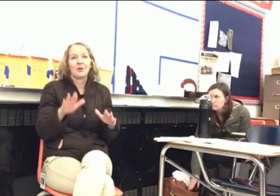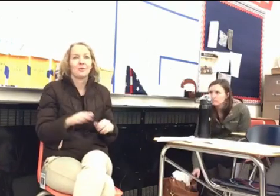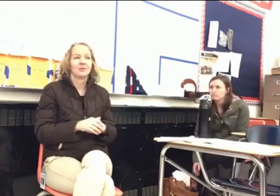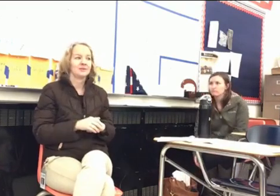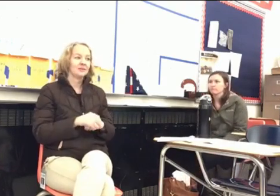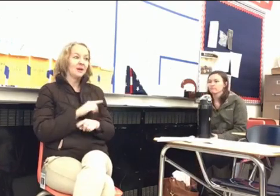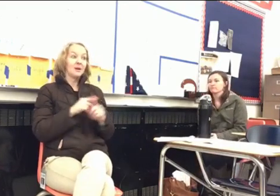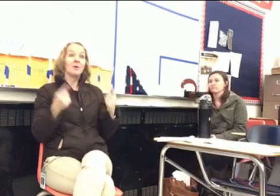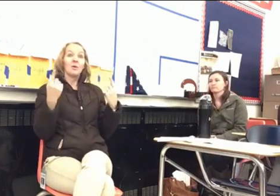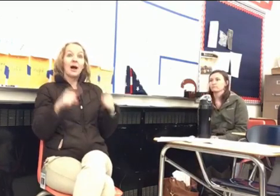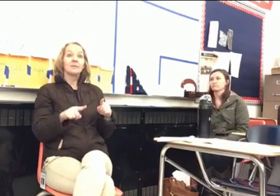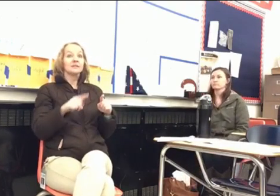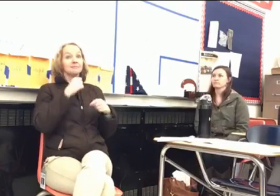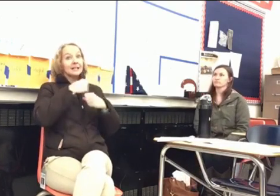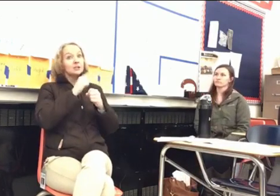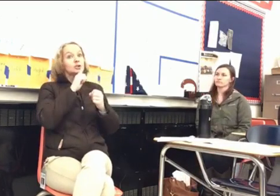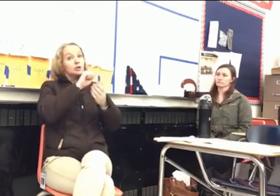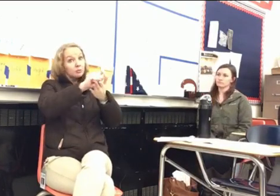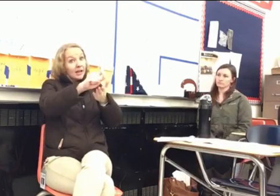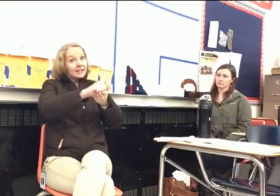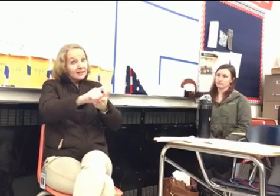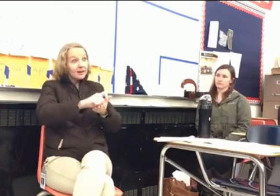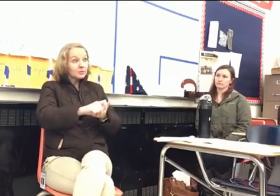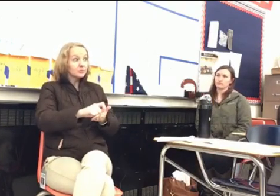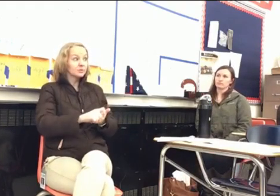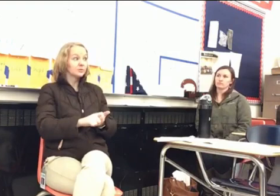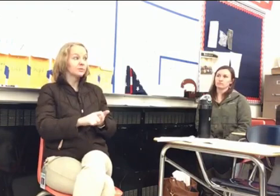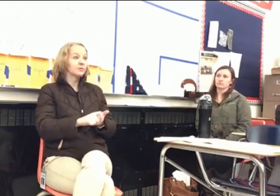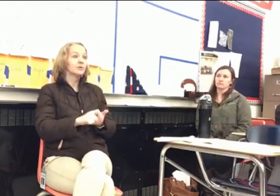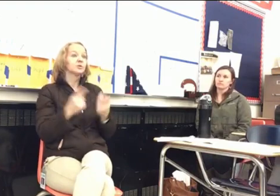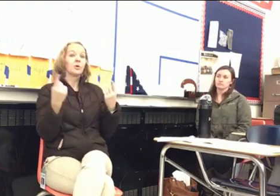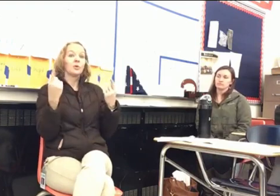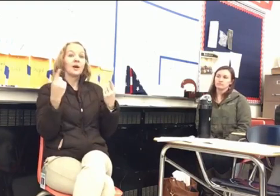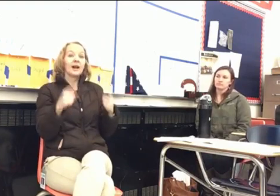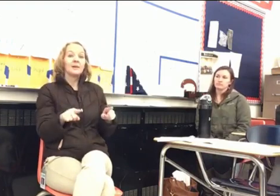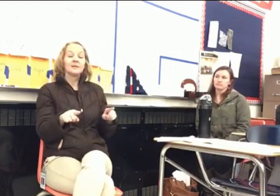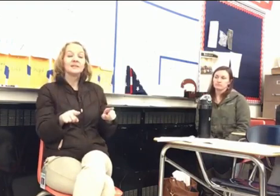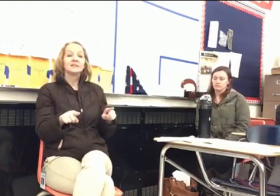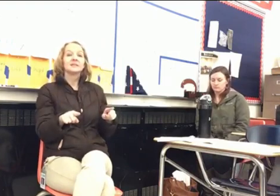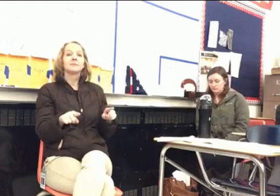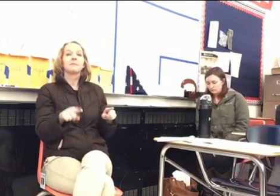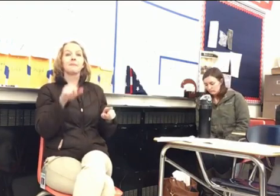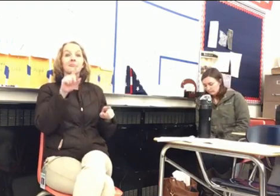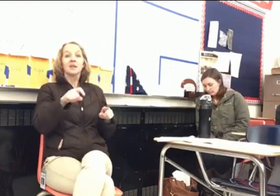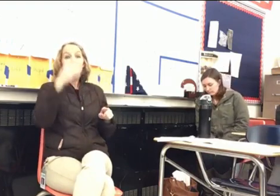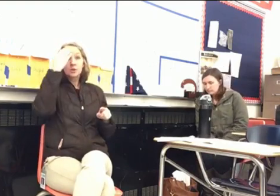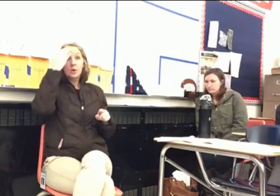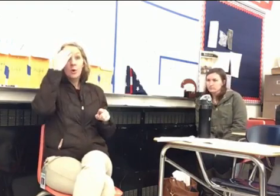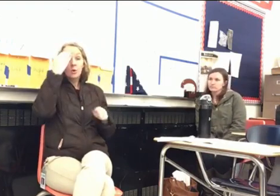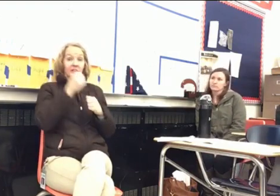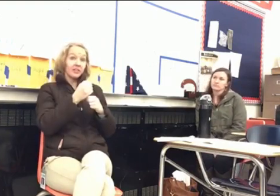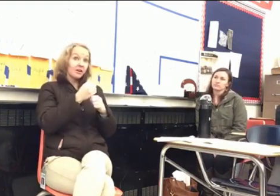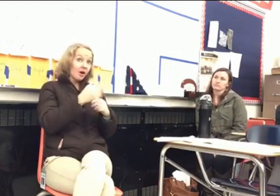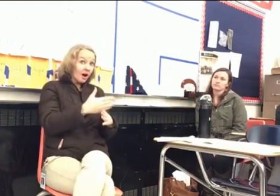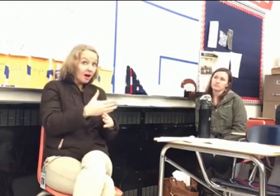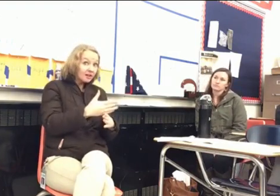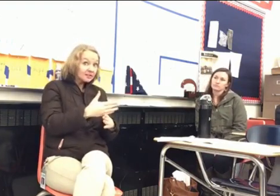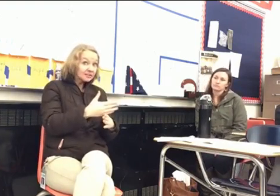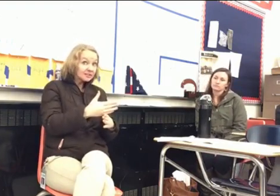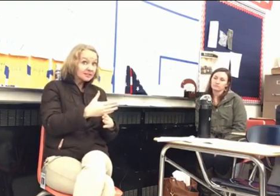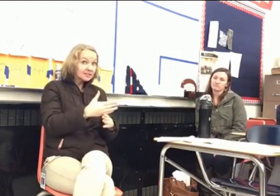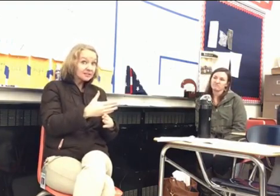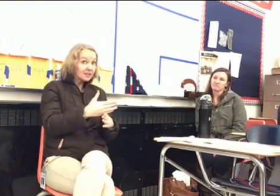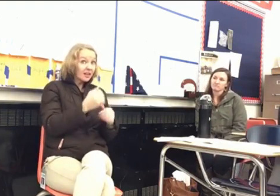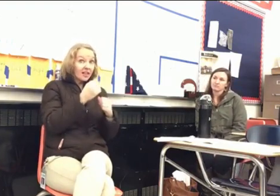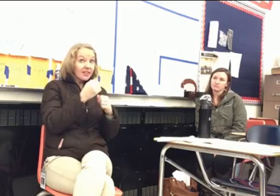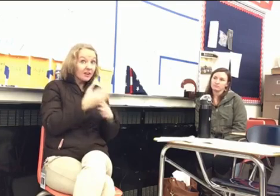if you will make sure to write this down on your piece of paper, please. Okay? You need to know that the cause of